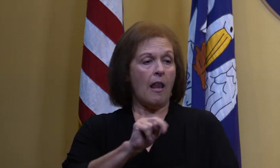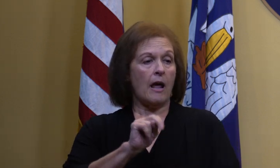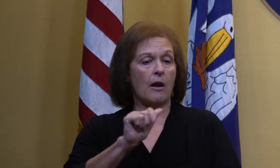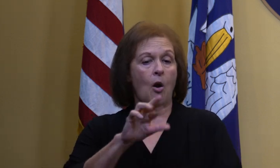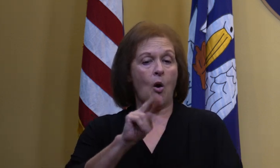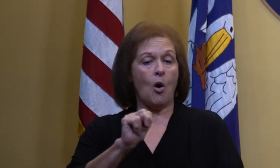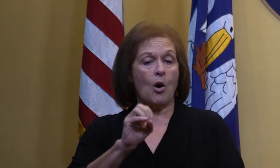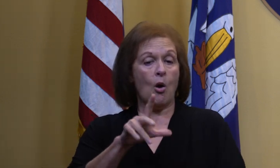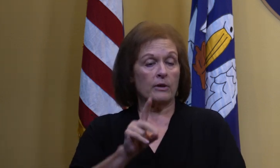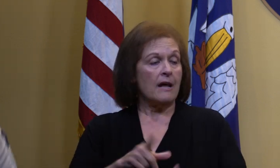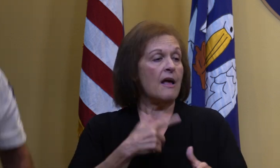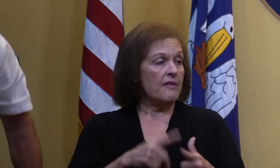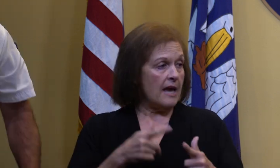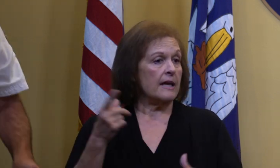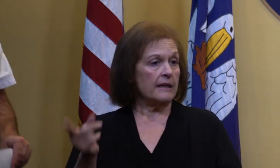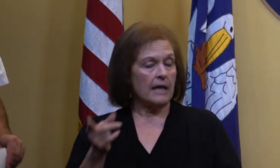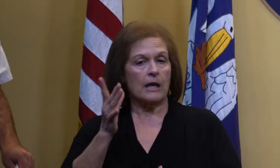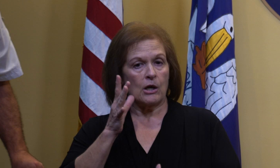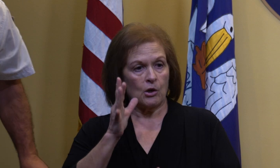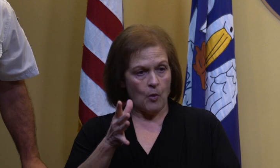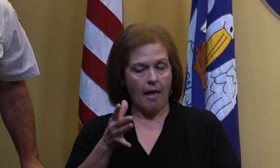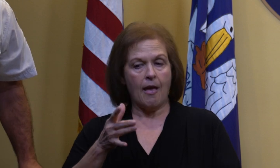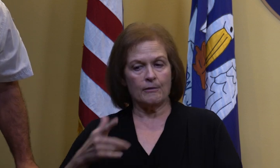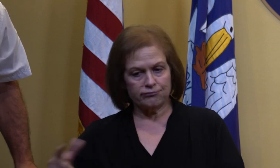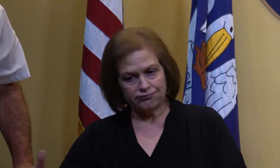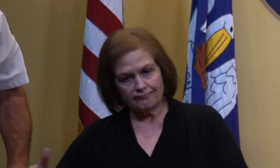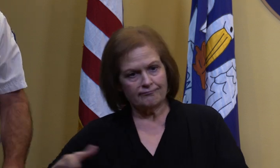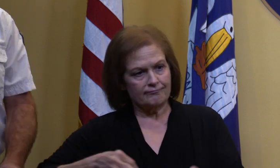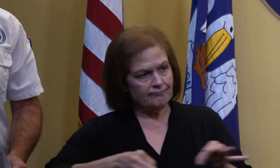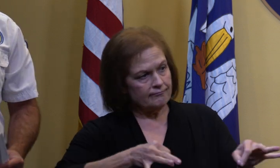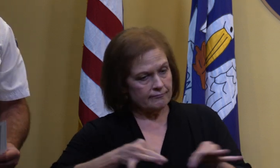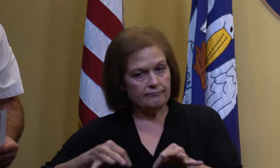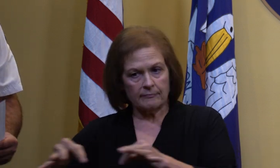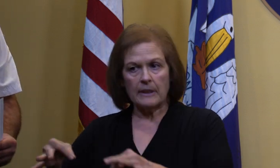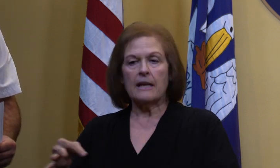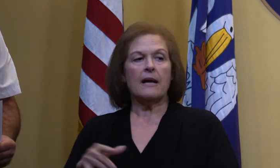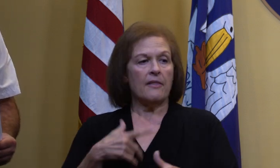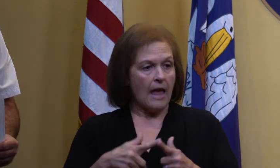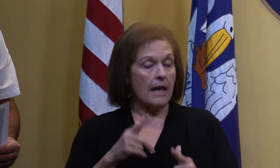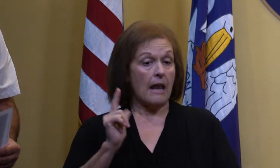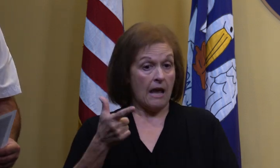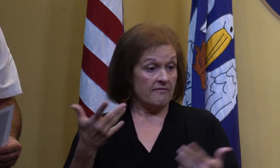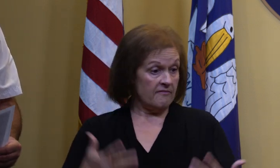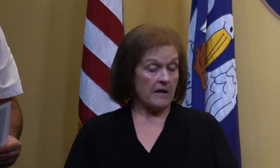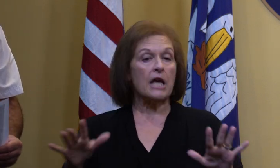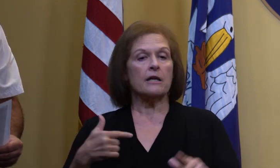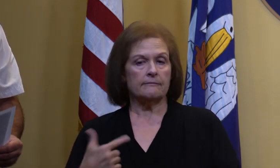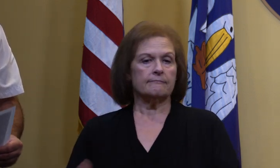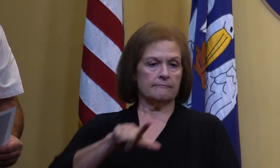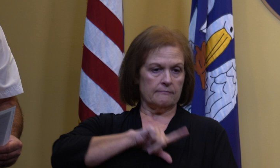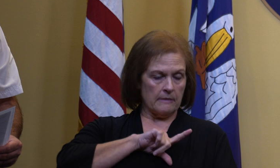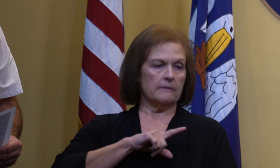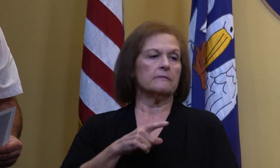Arnold, and then he will take you through many directors that will brief you, and I will come back and forth, as you all know, and of course end